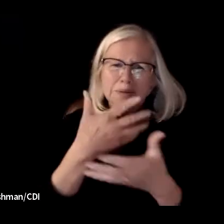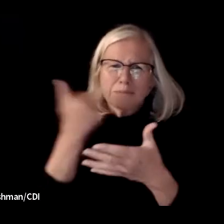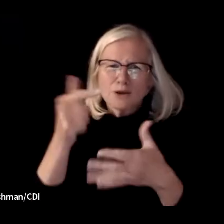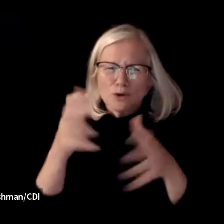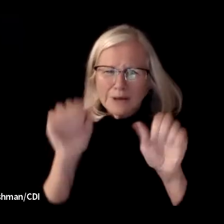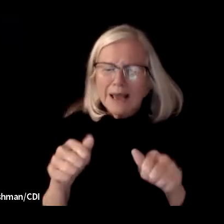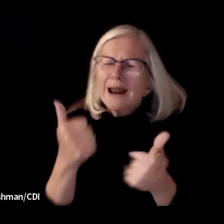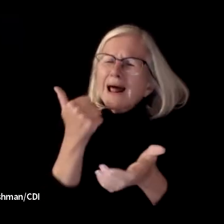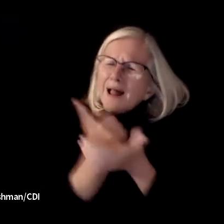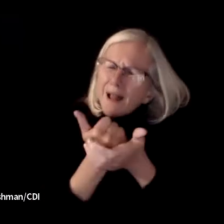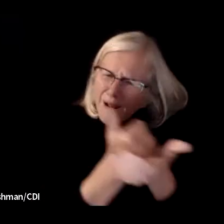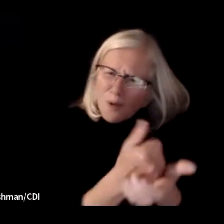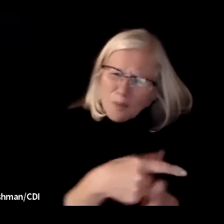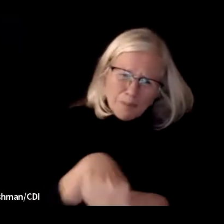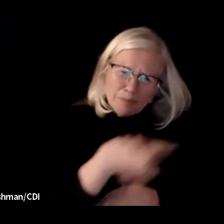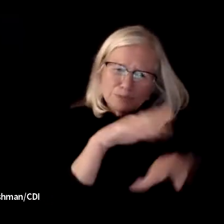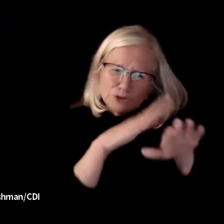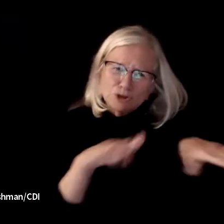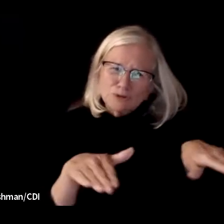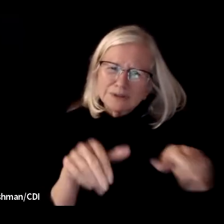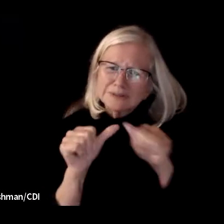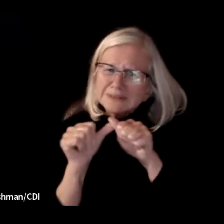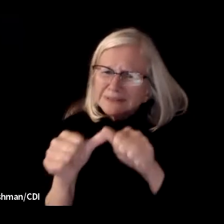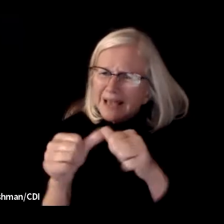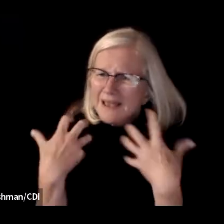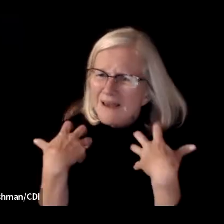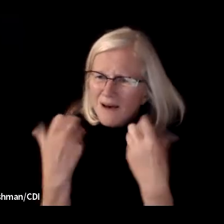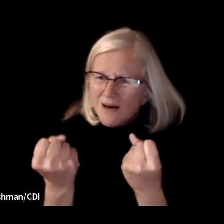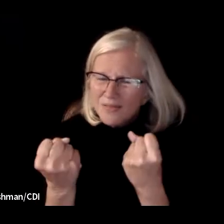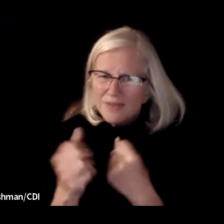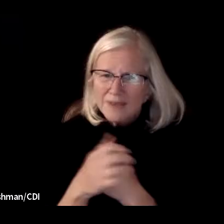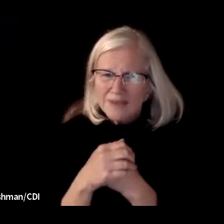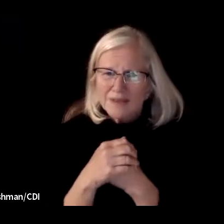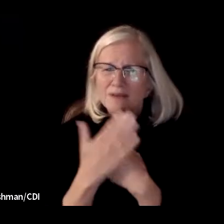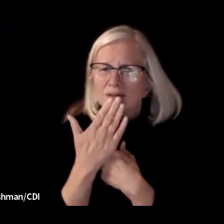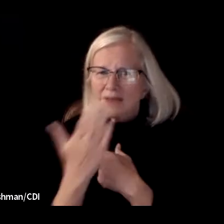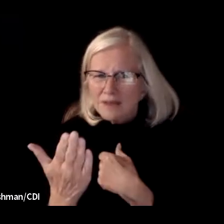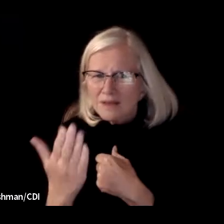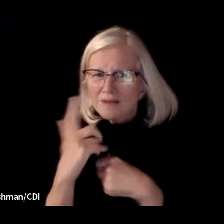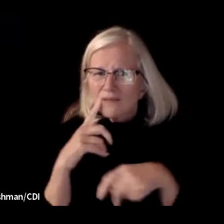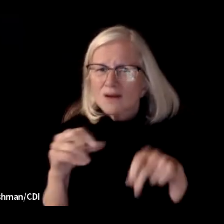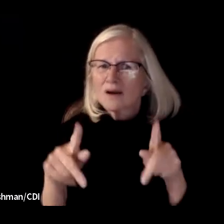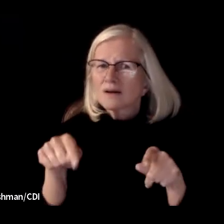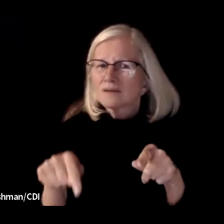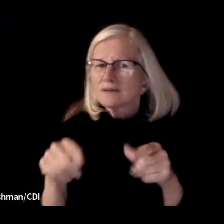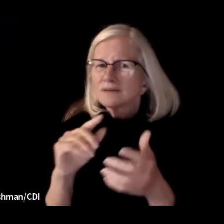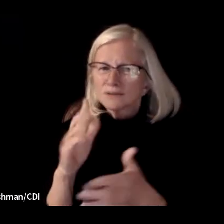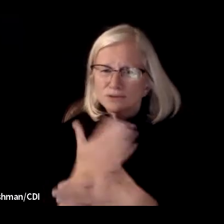safe. Thank you for the opportunity to share that, and I will turn it back over to Mike.